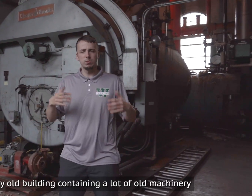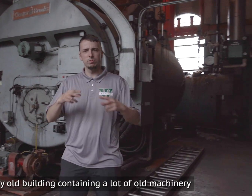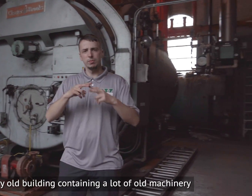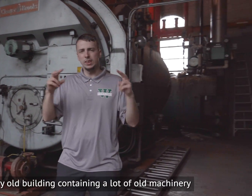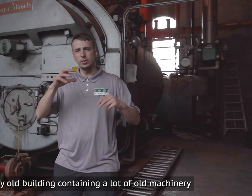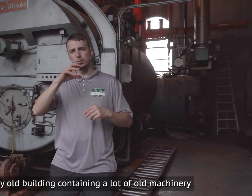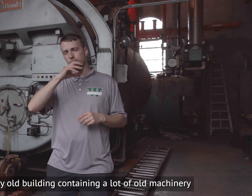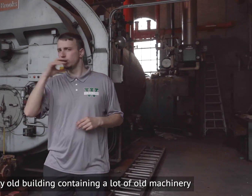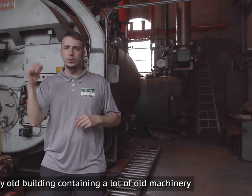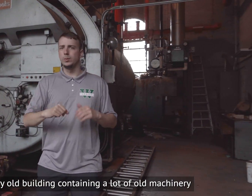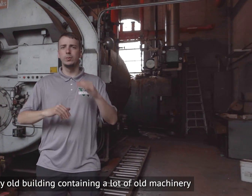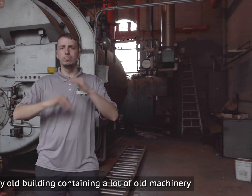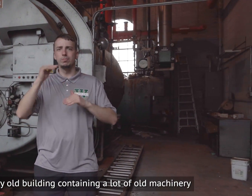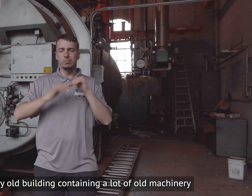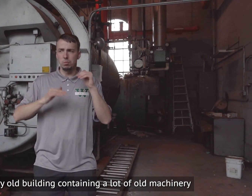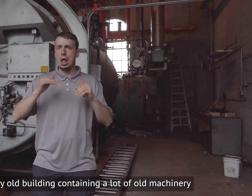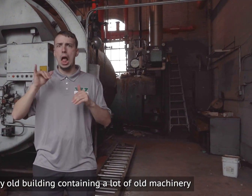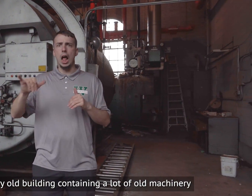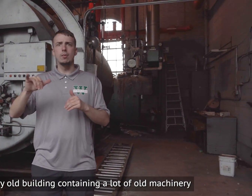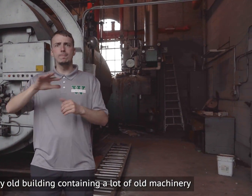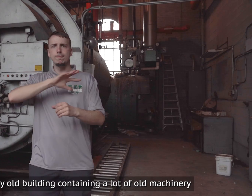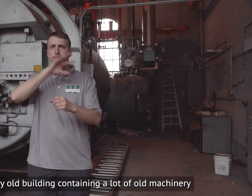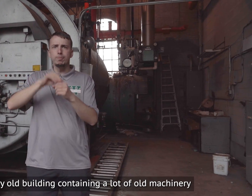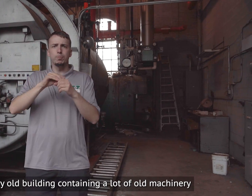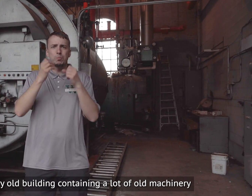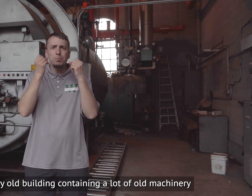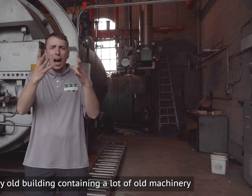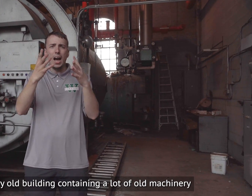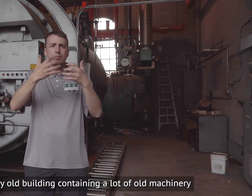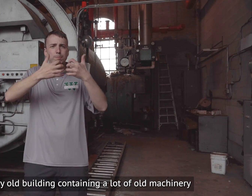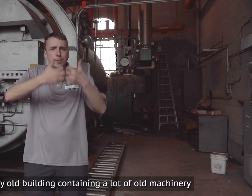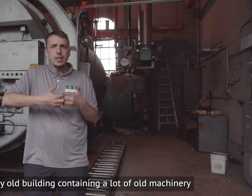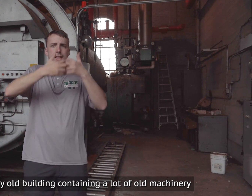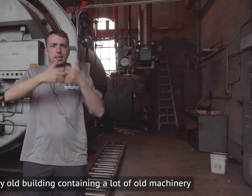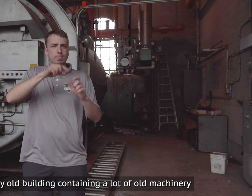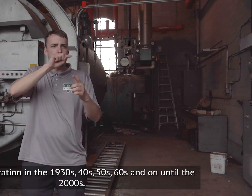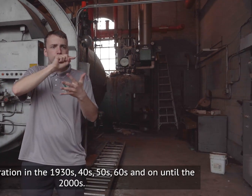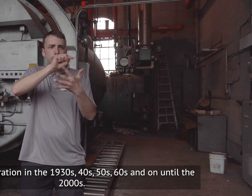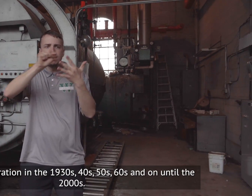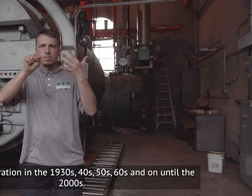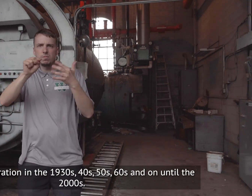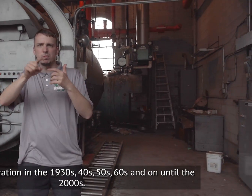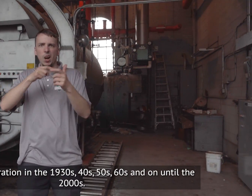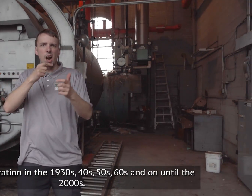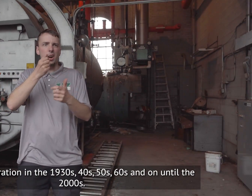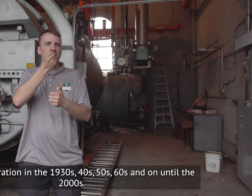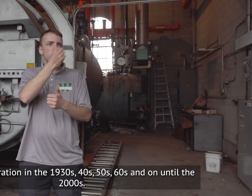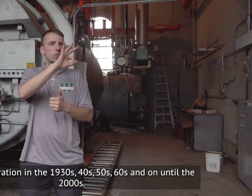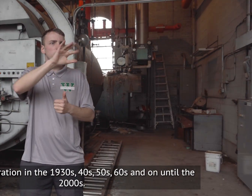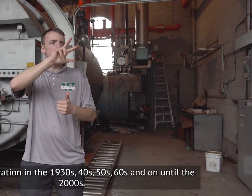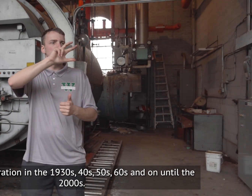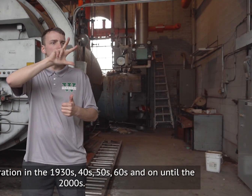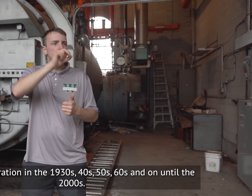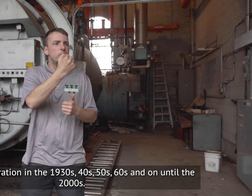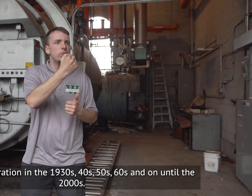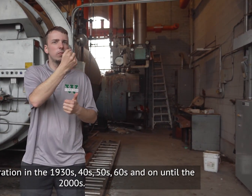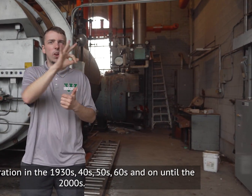This is a very, very old building containing a lot of machinery from its operation in the